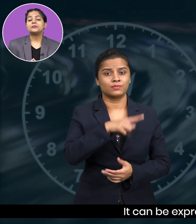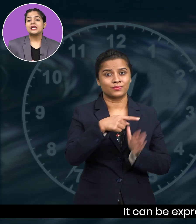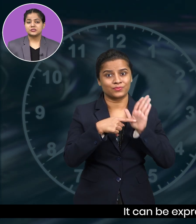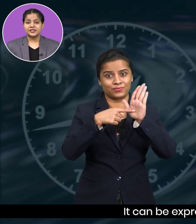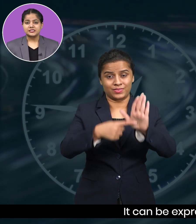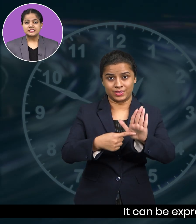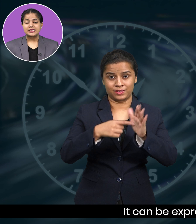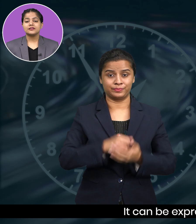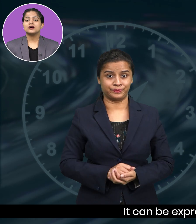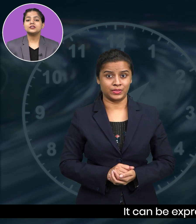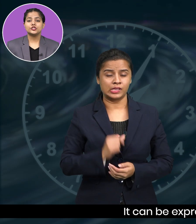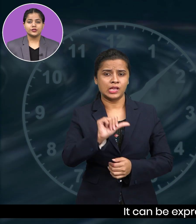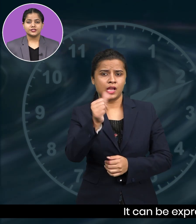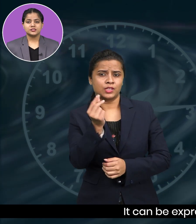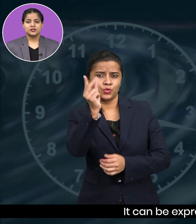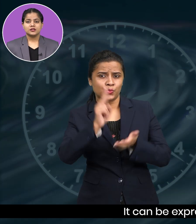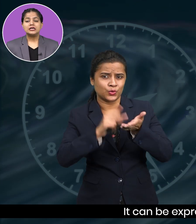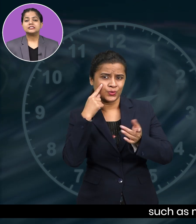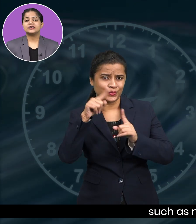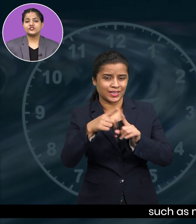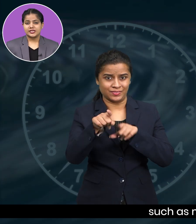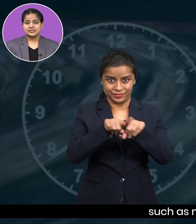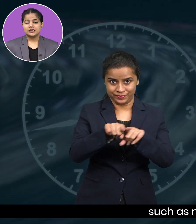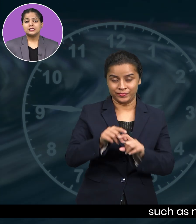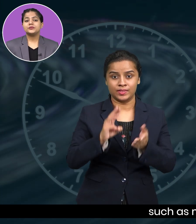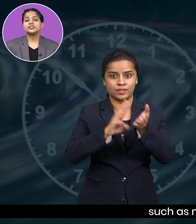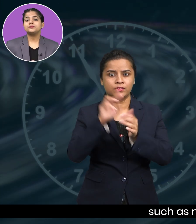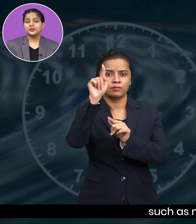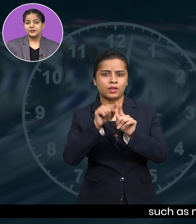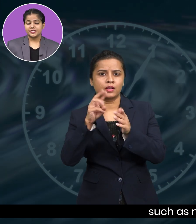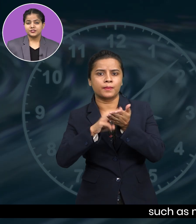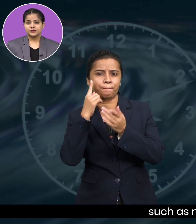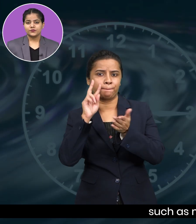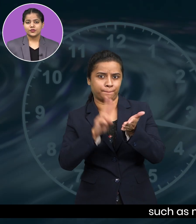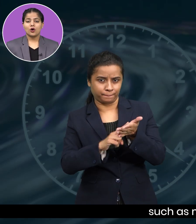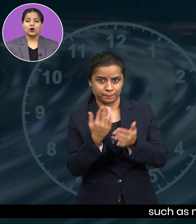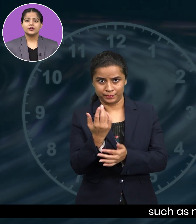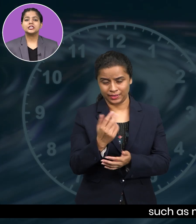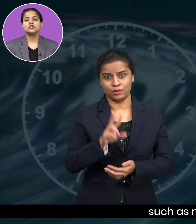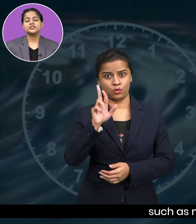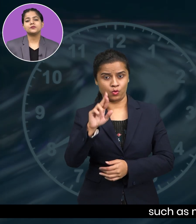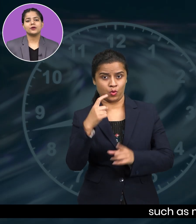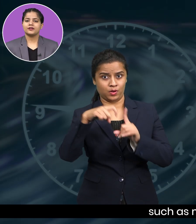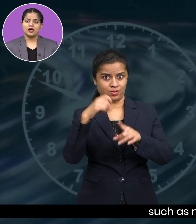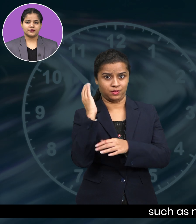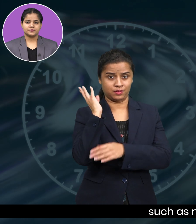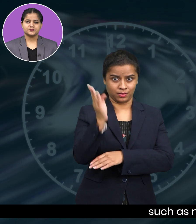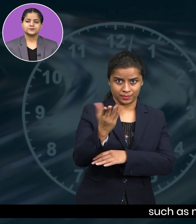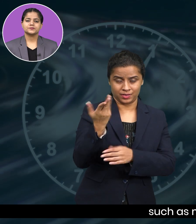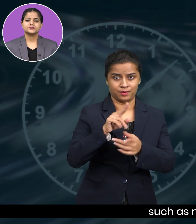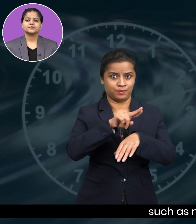It can be expressed in other units such as meter per minute or kilometer per